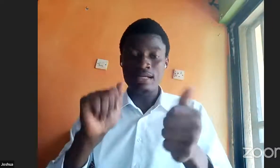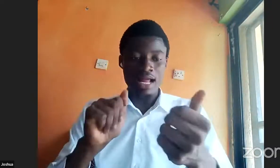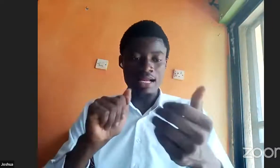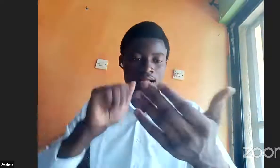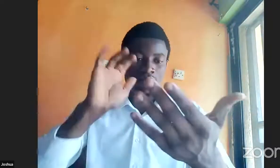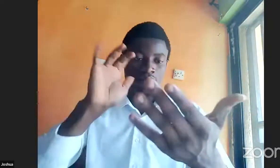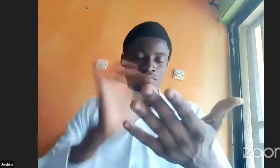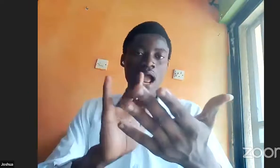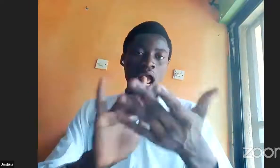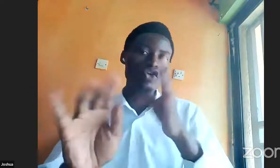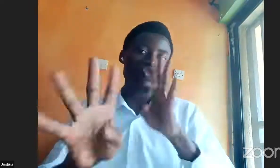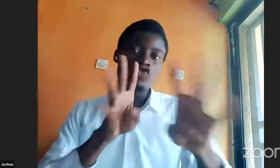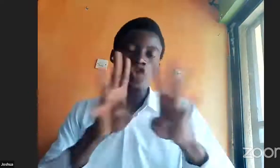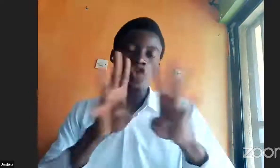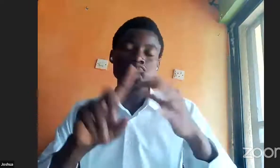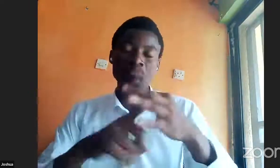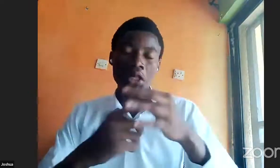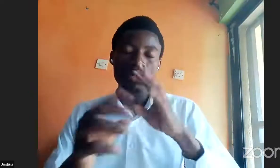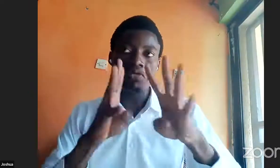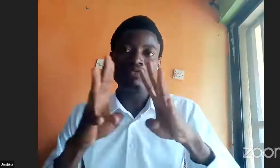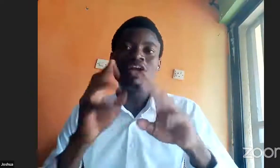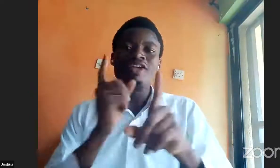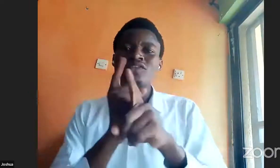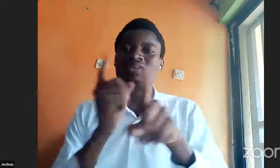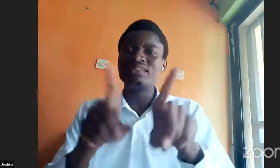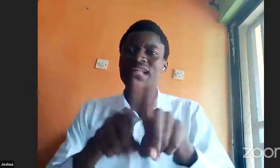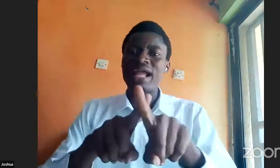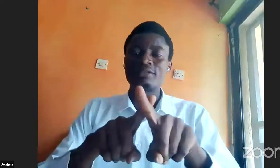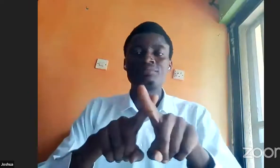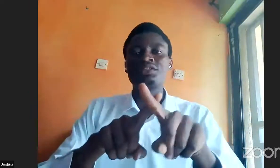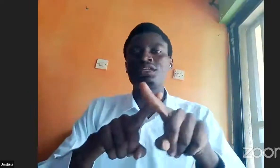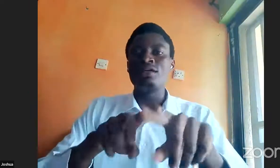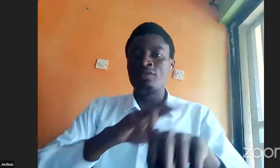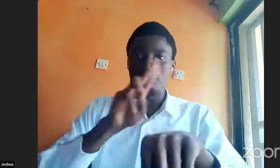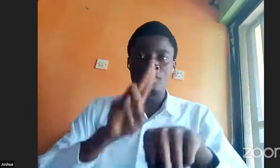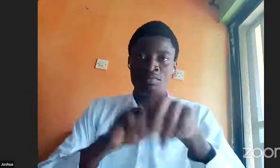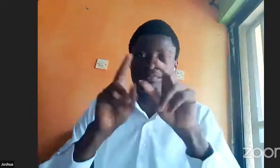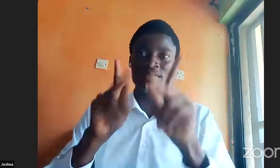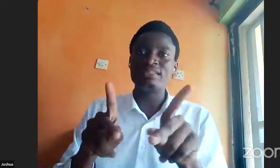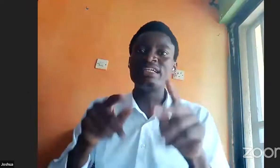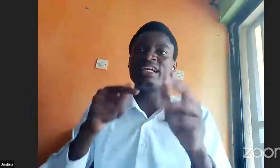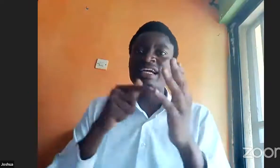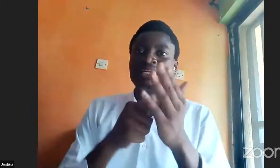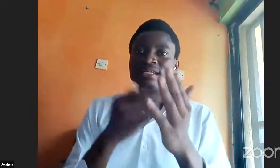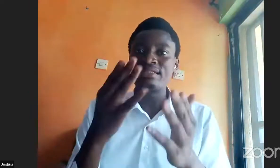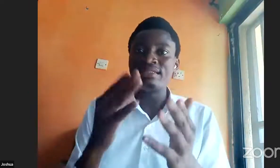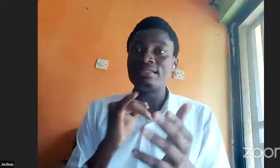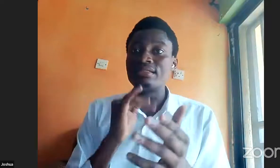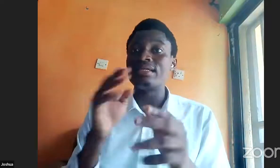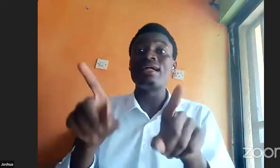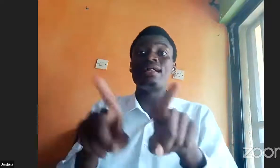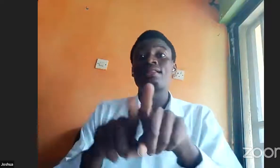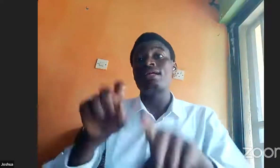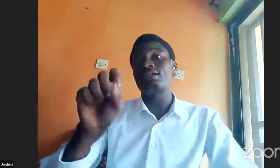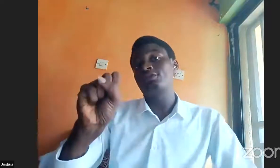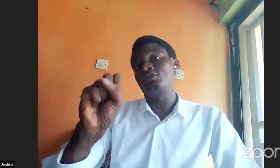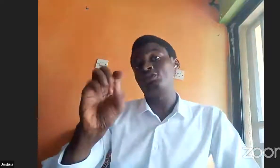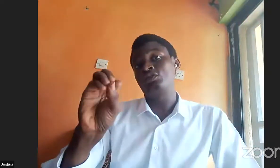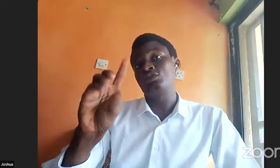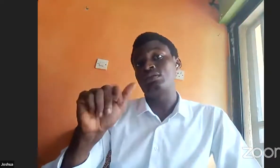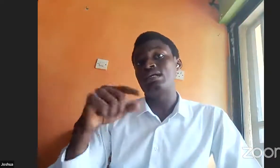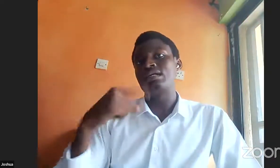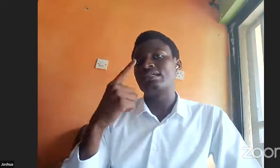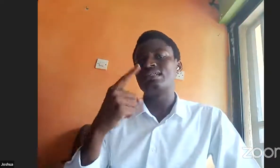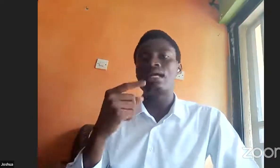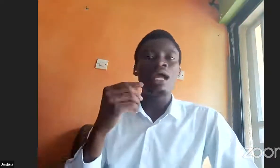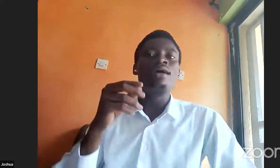Okay, so this thing is there. I mean, so like Olushola said, there has to be awareness. There has to be an opportunity for the person to